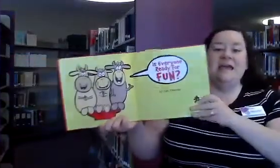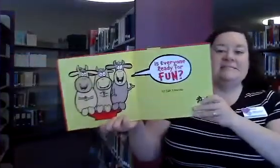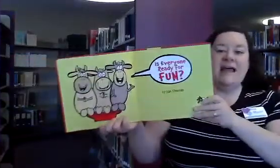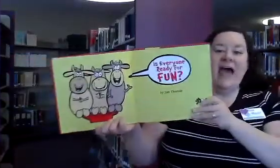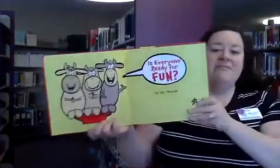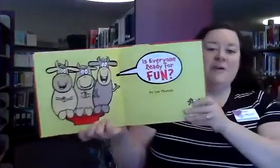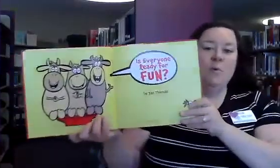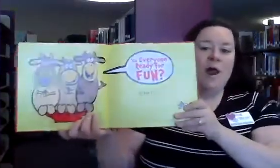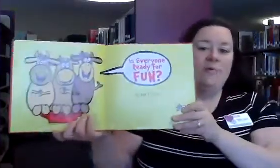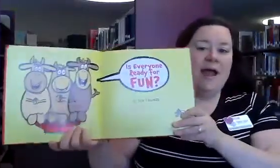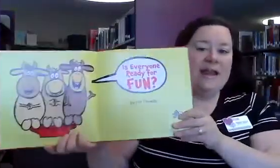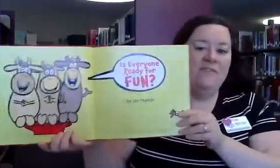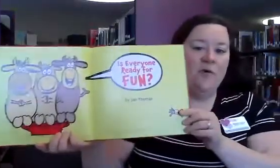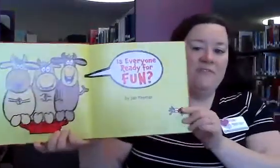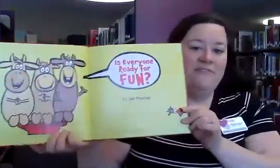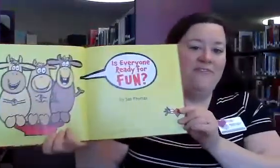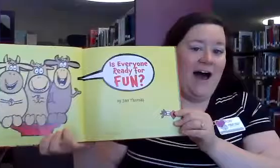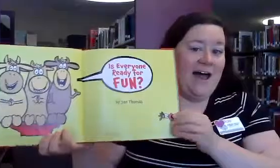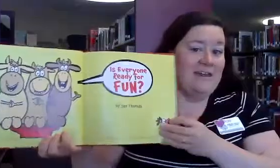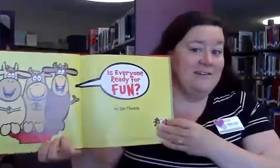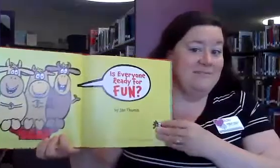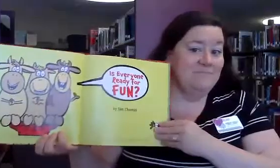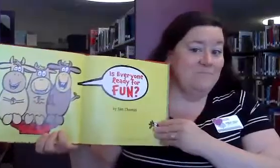Is everyone ready for fun?